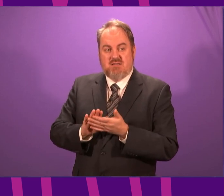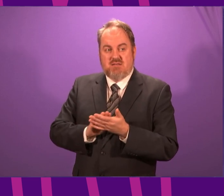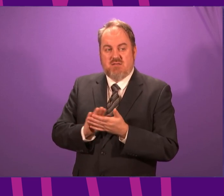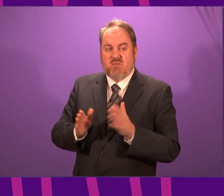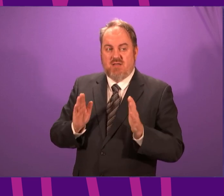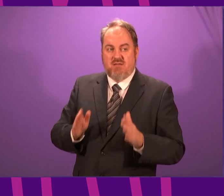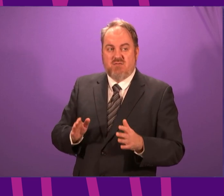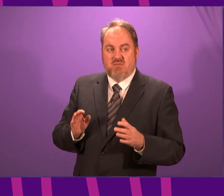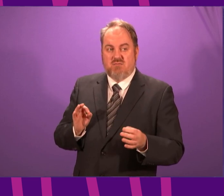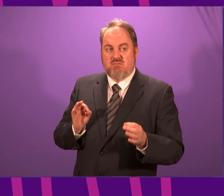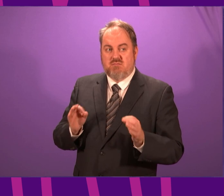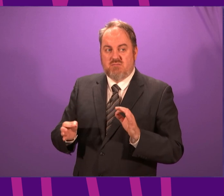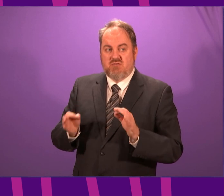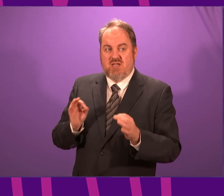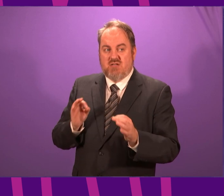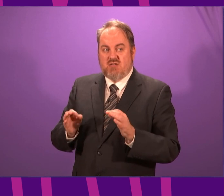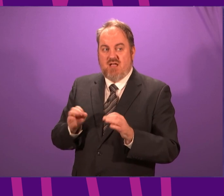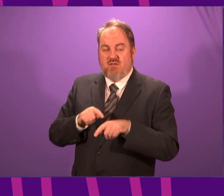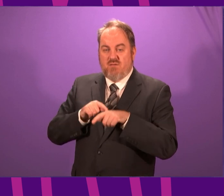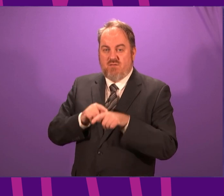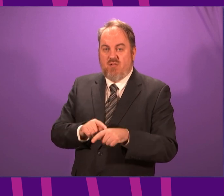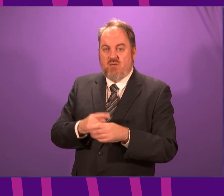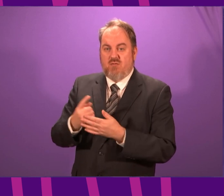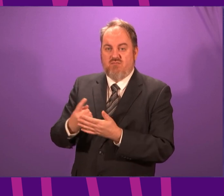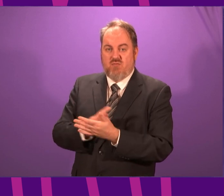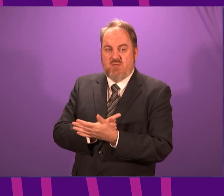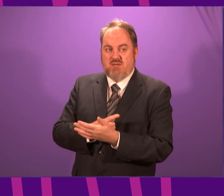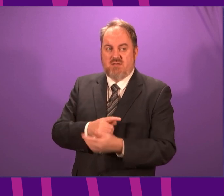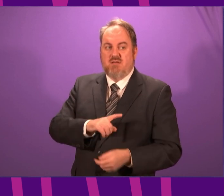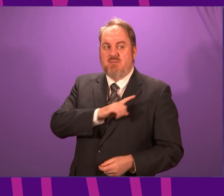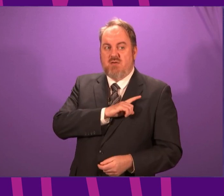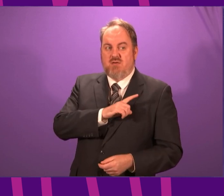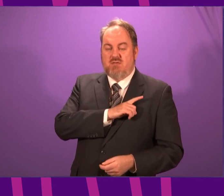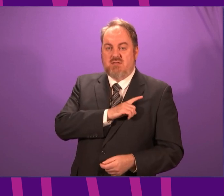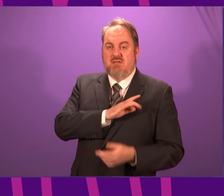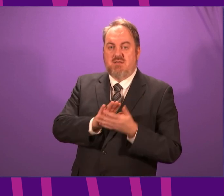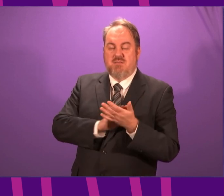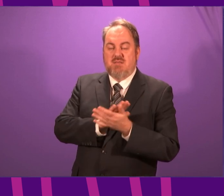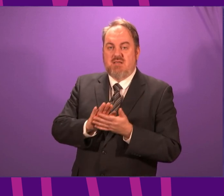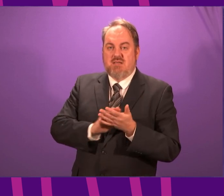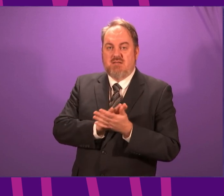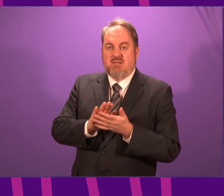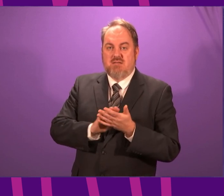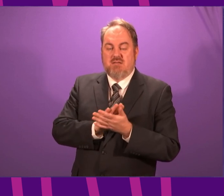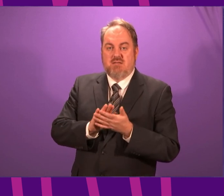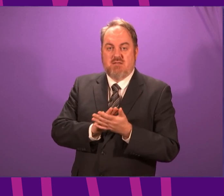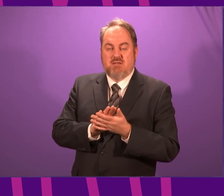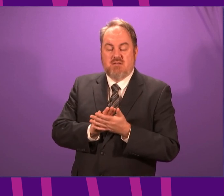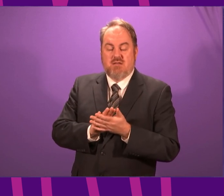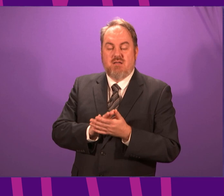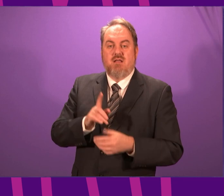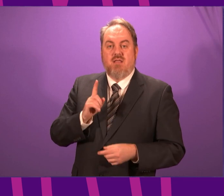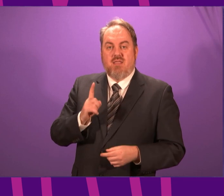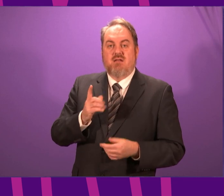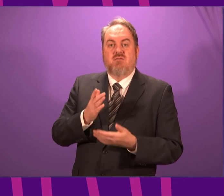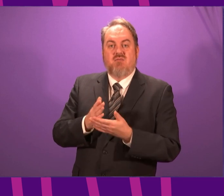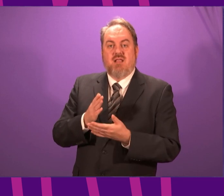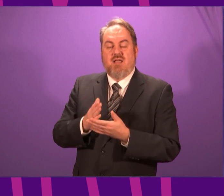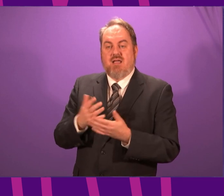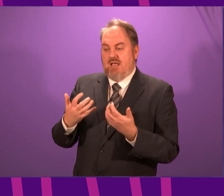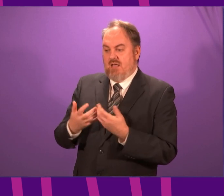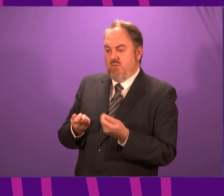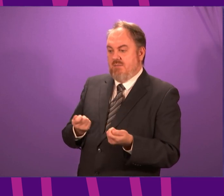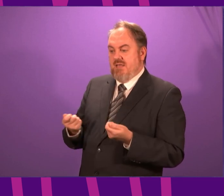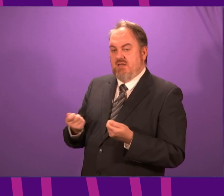by introducing more restrictive measures. Although painful, my party agrees that it is the most effective way to